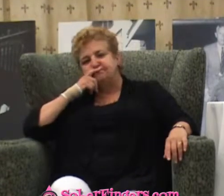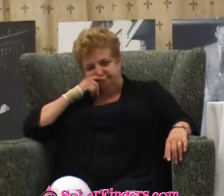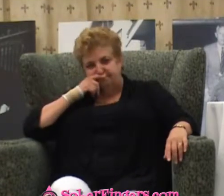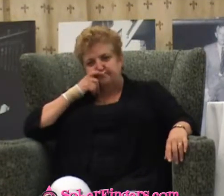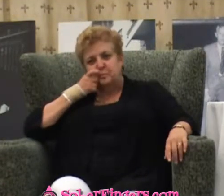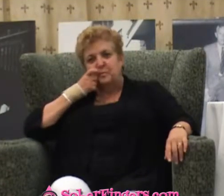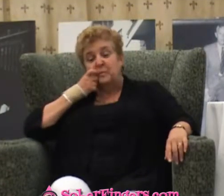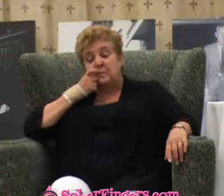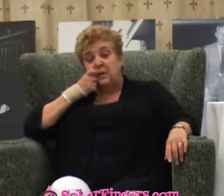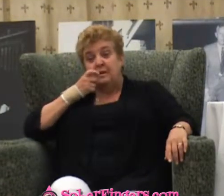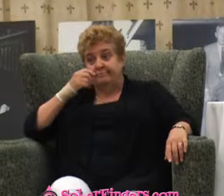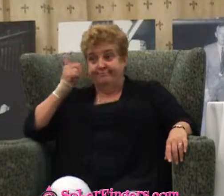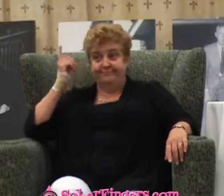Sound familiar?